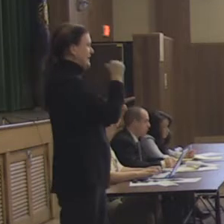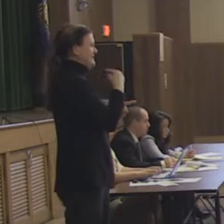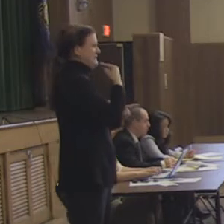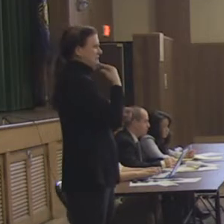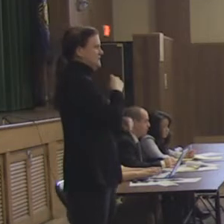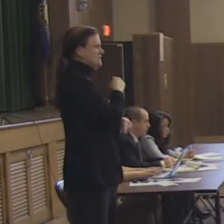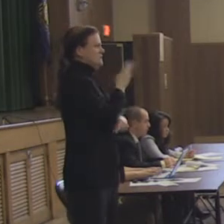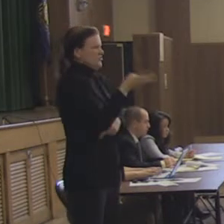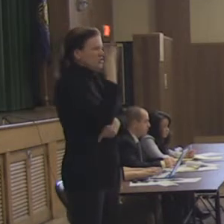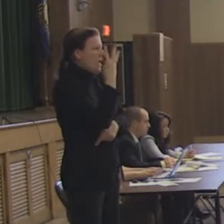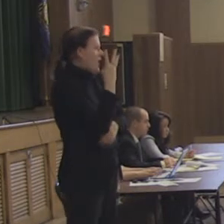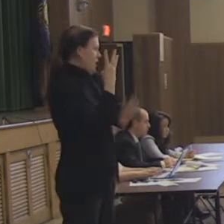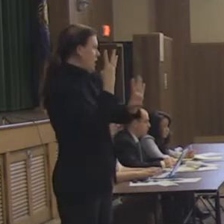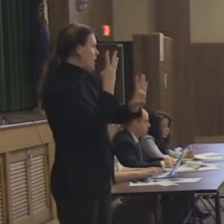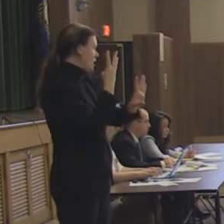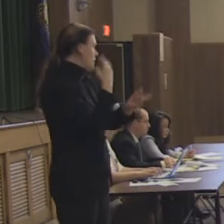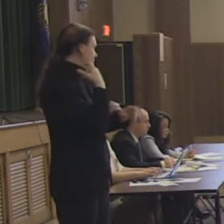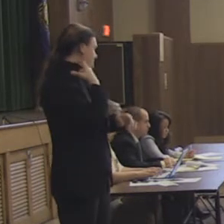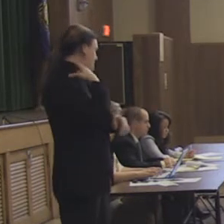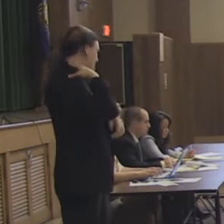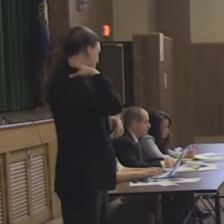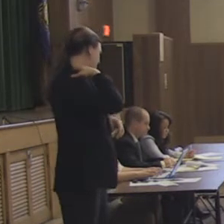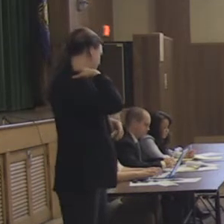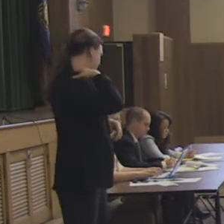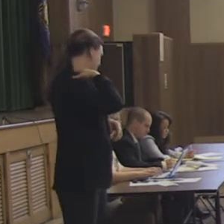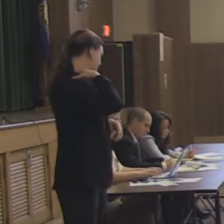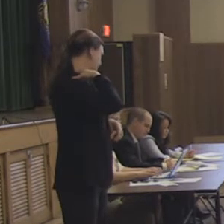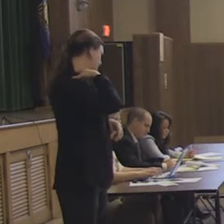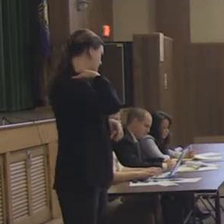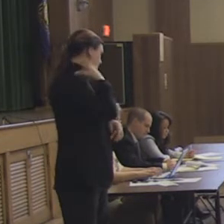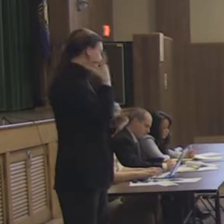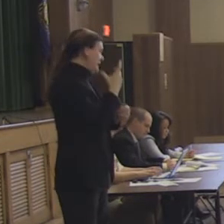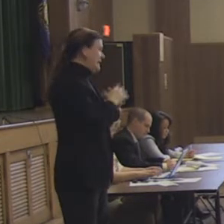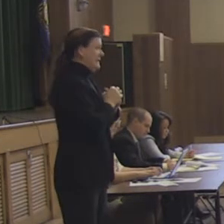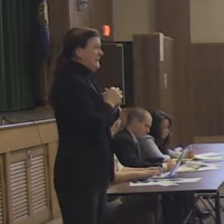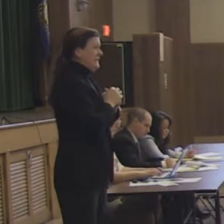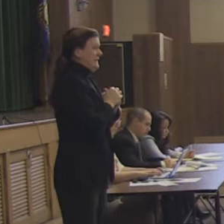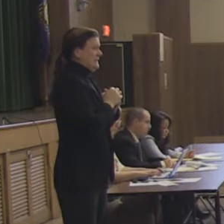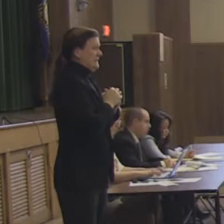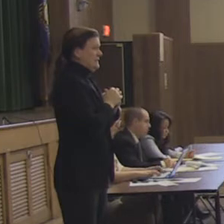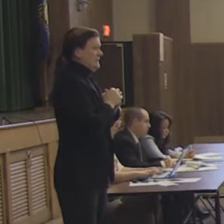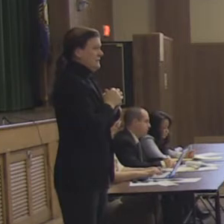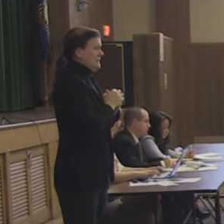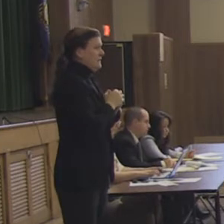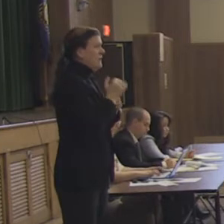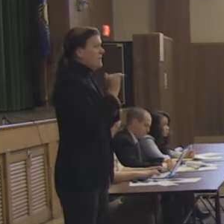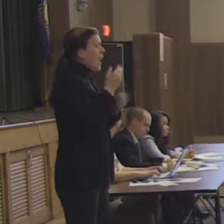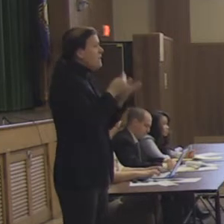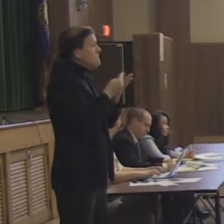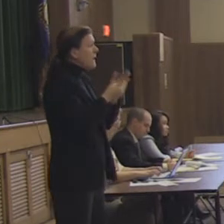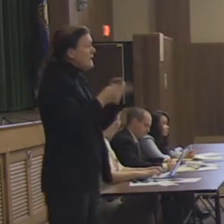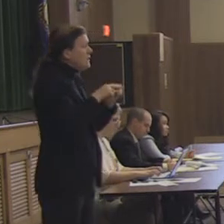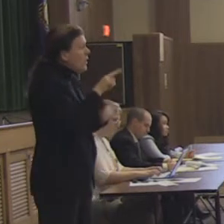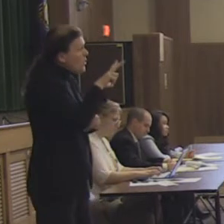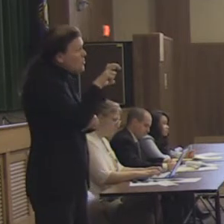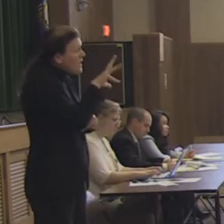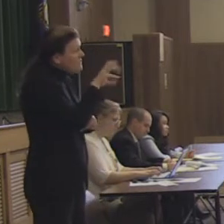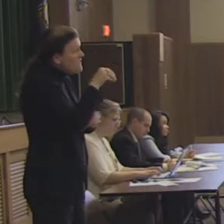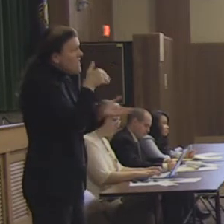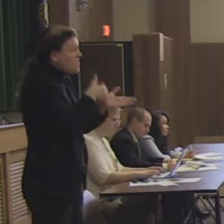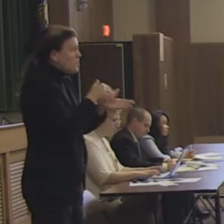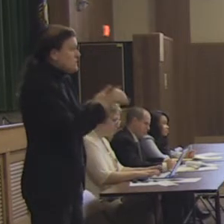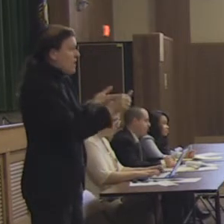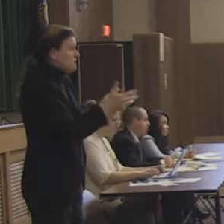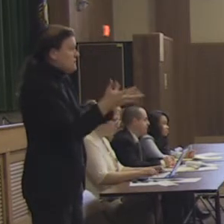acuity that would require an emergency room. It was only $350,000, give or take a few,